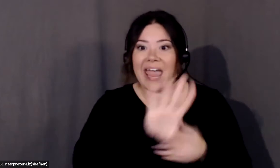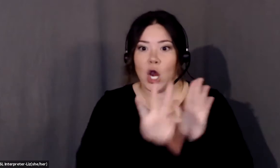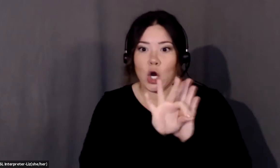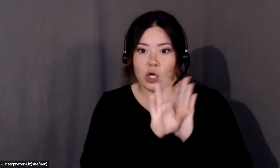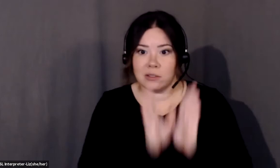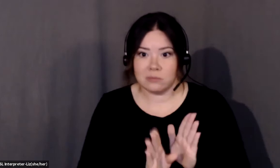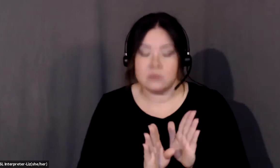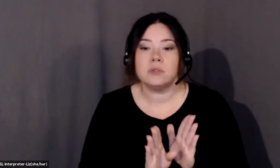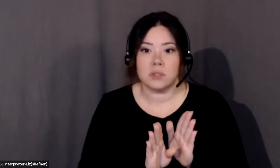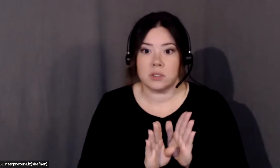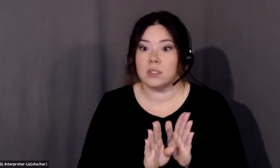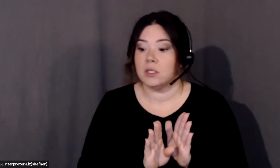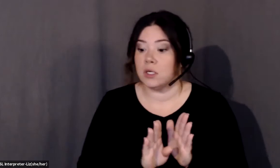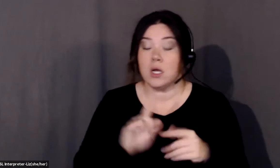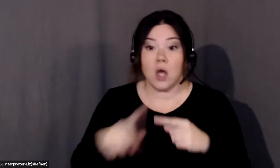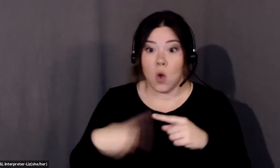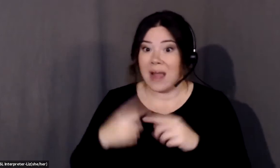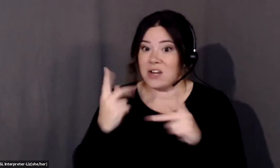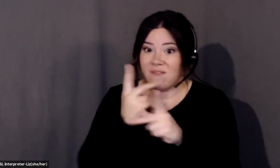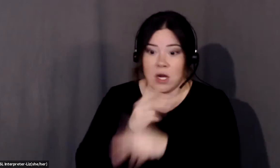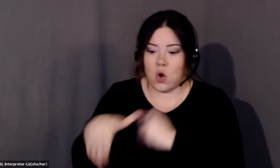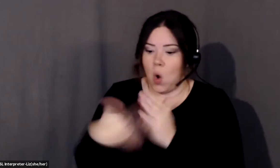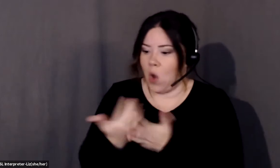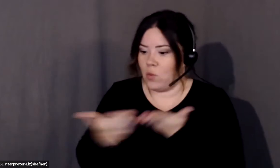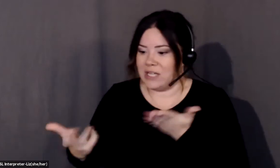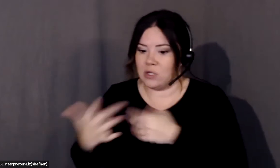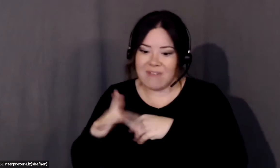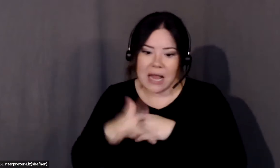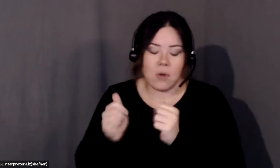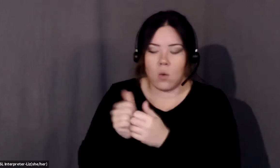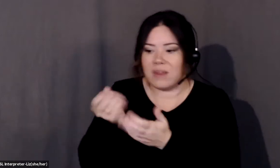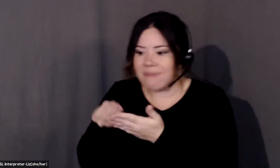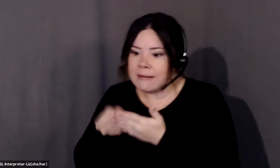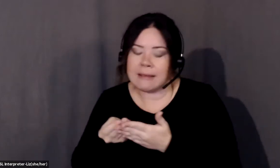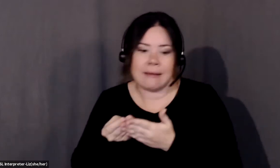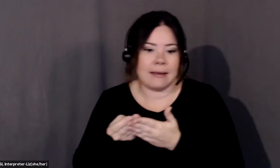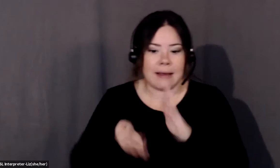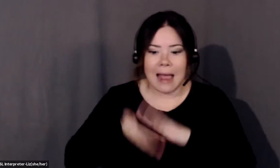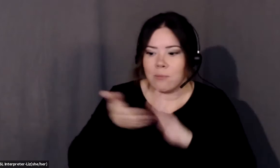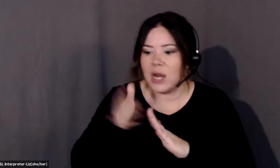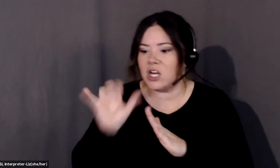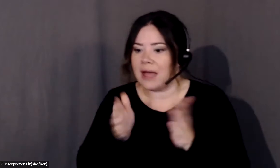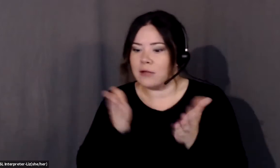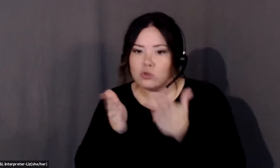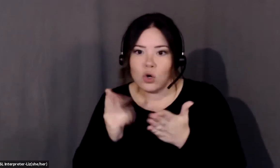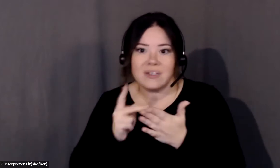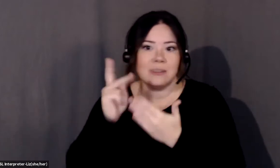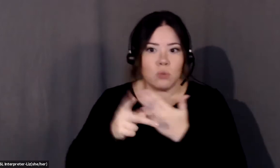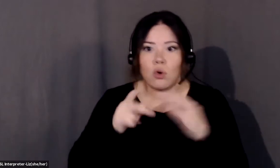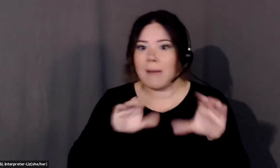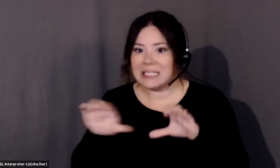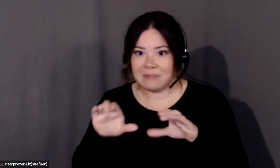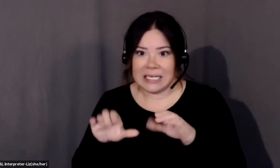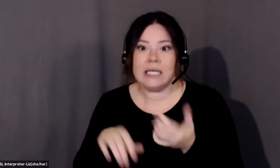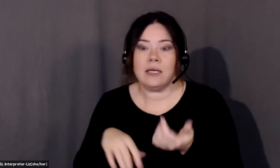considering all resources available for use in the funding and operation of the service, program, or activity, and